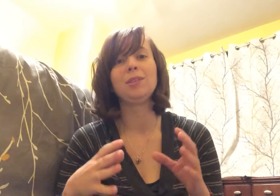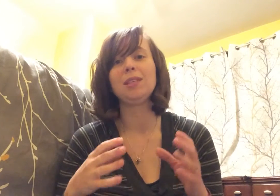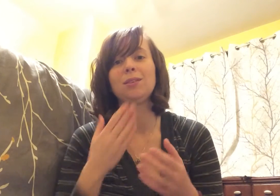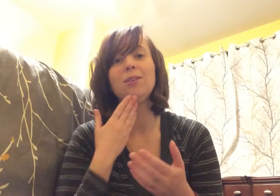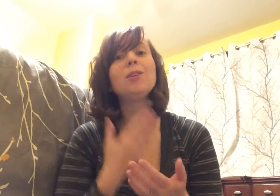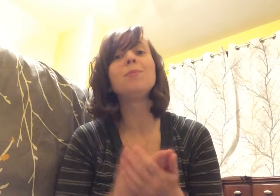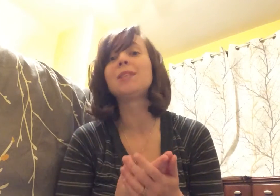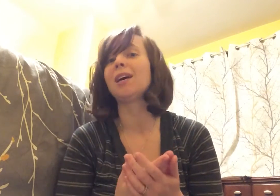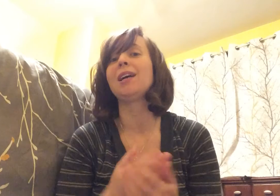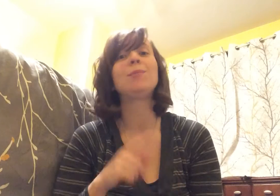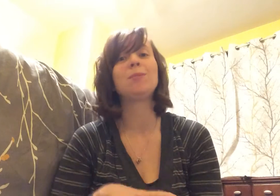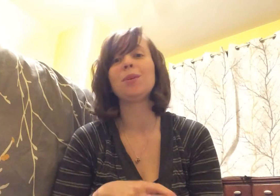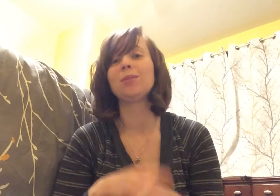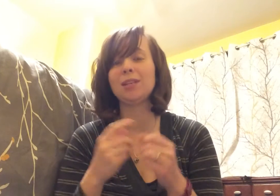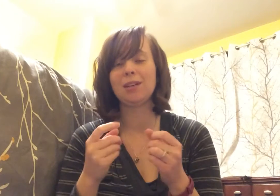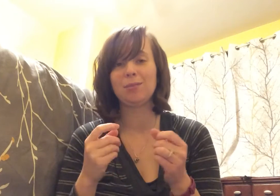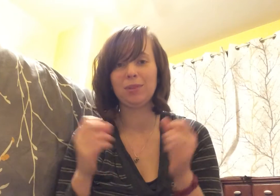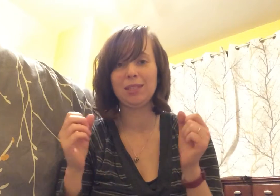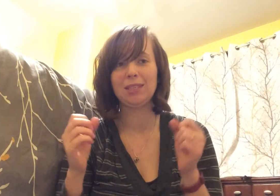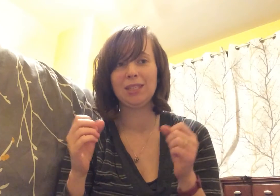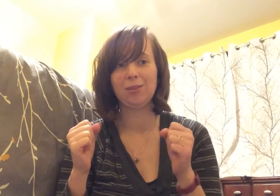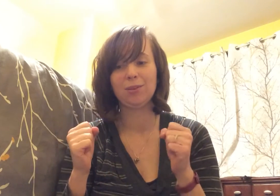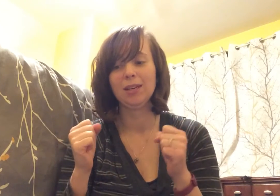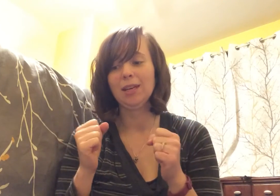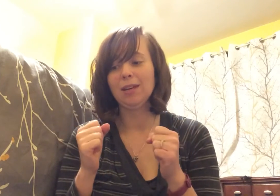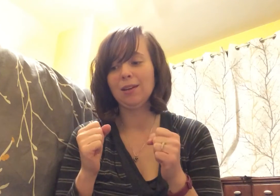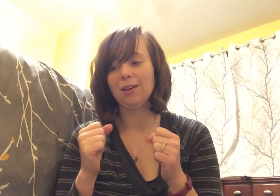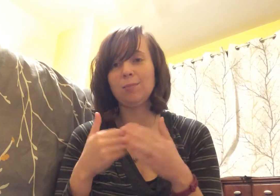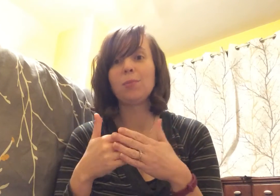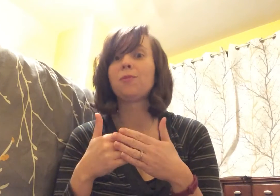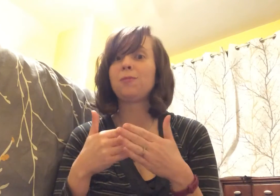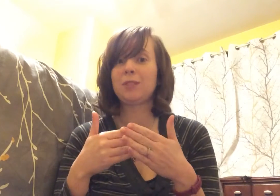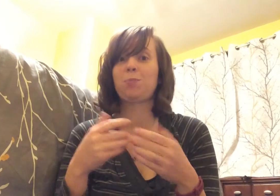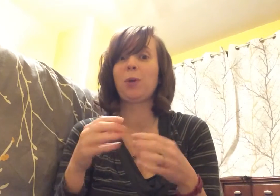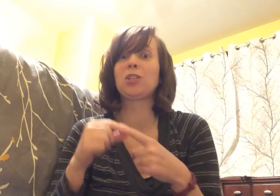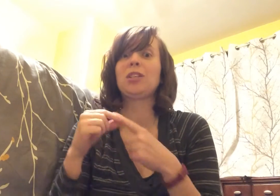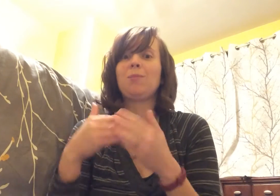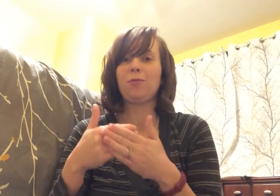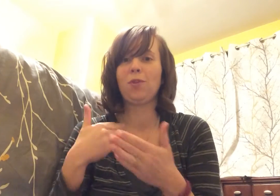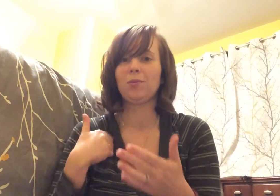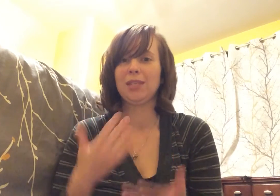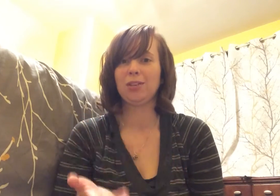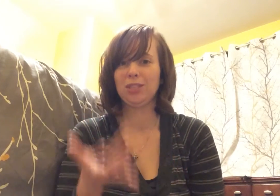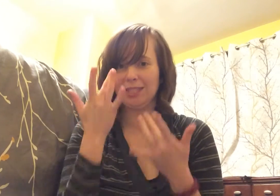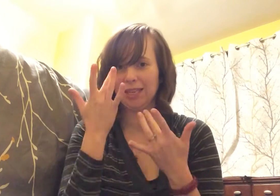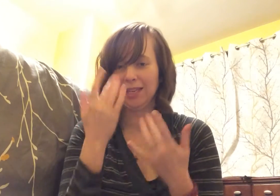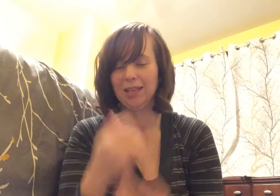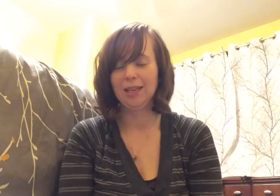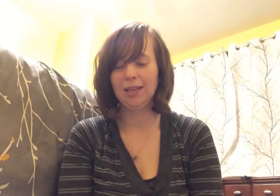a good time to be able to kind of put this together, especially before I was actually sick.